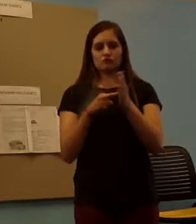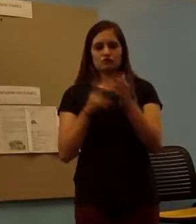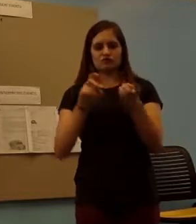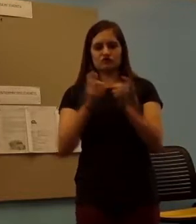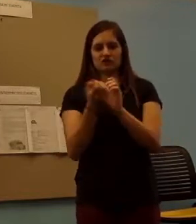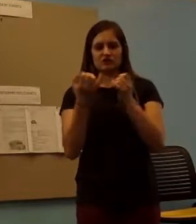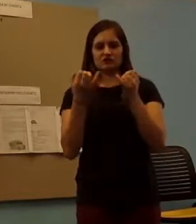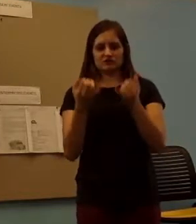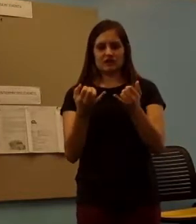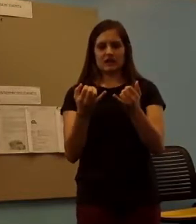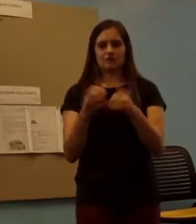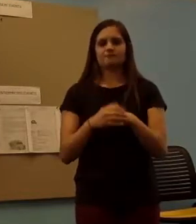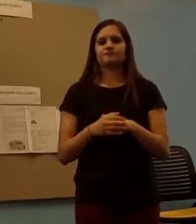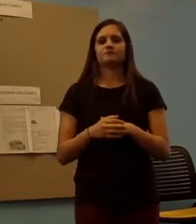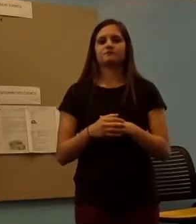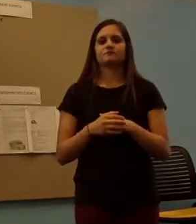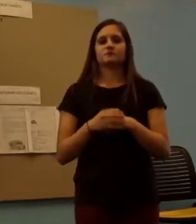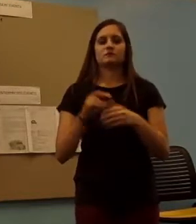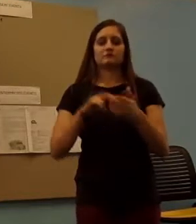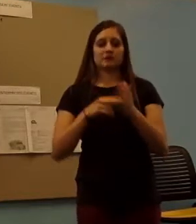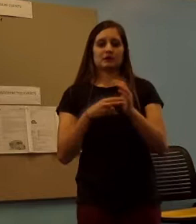in addition to no sheets.